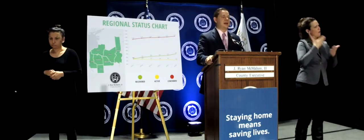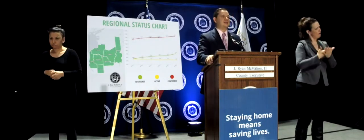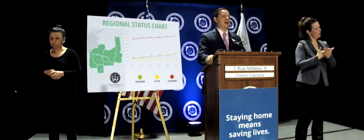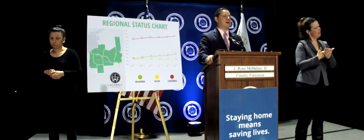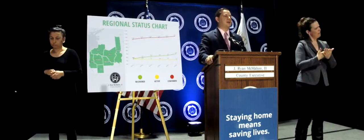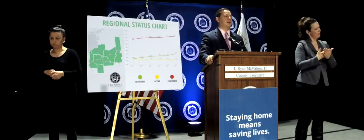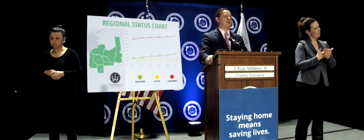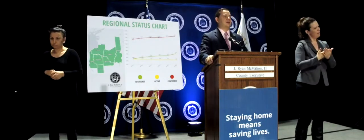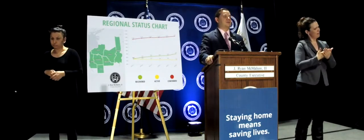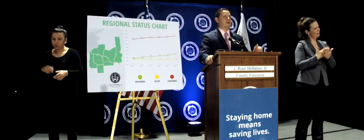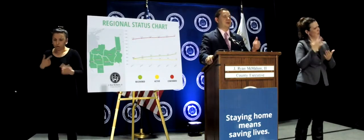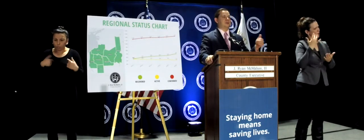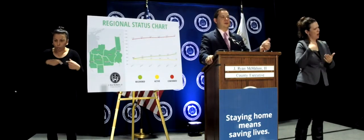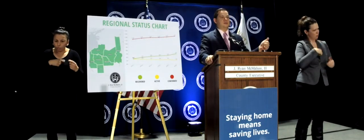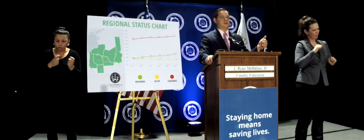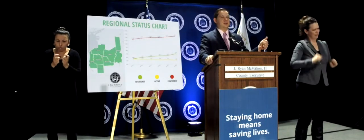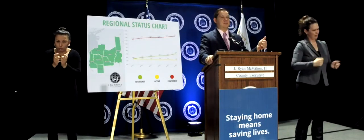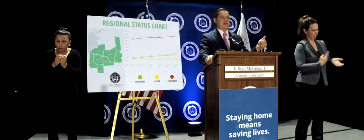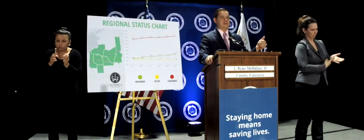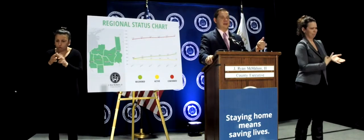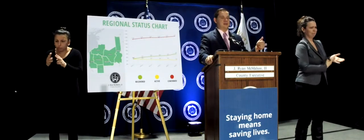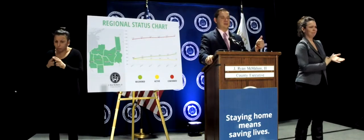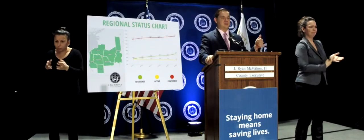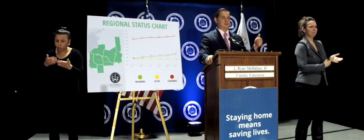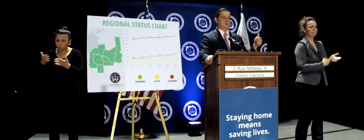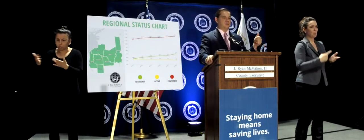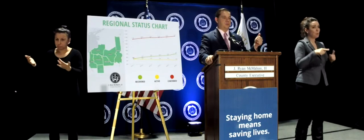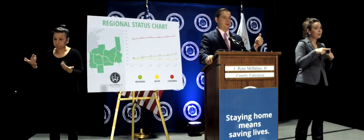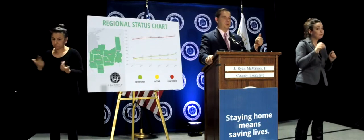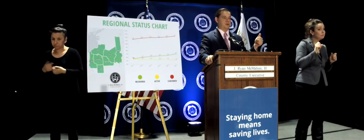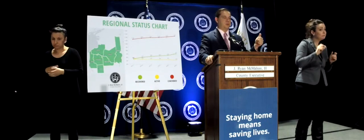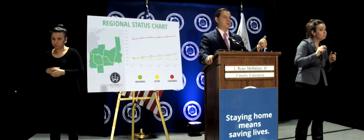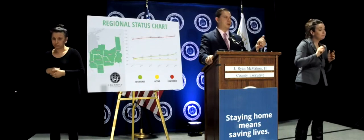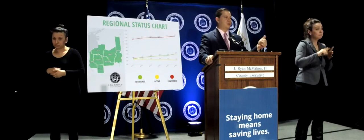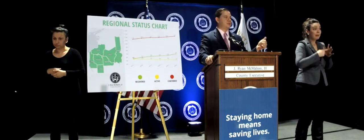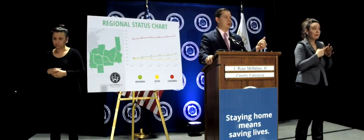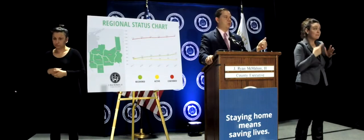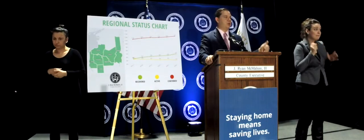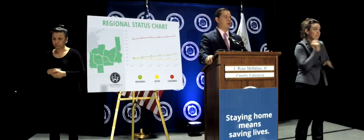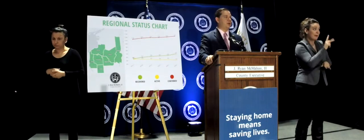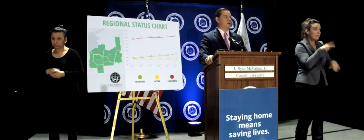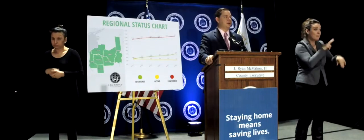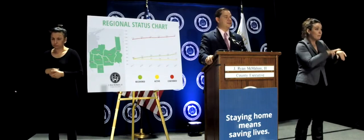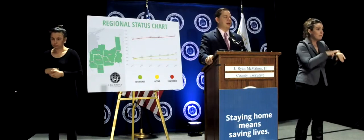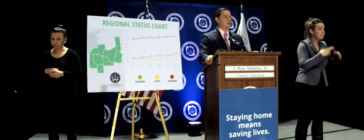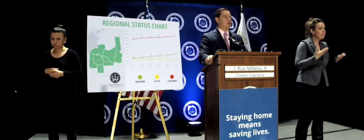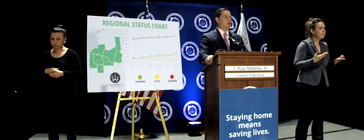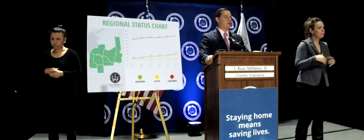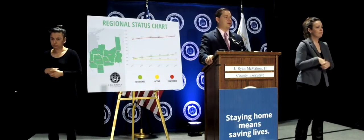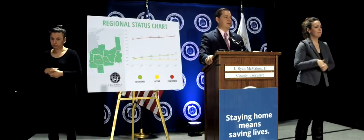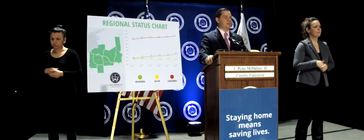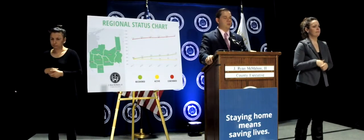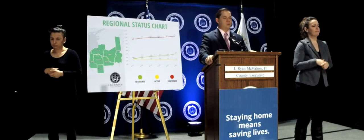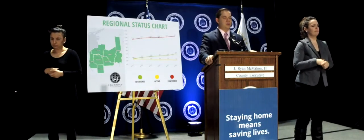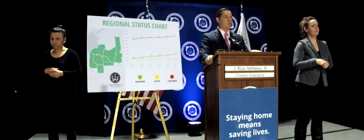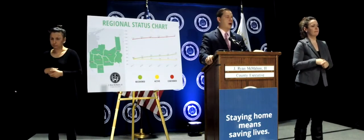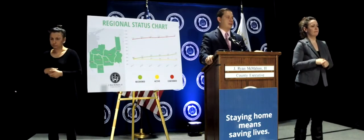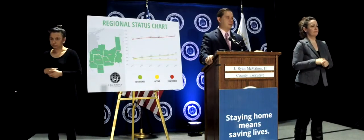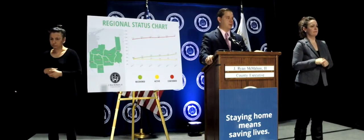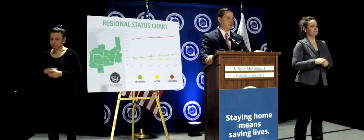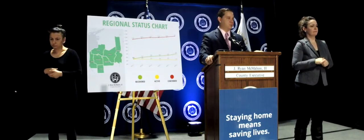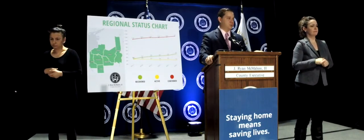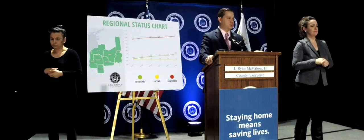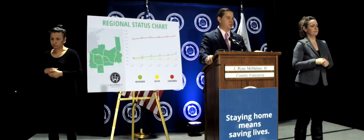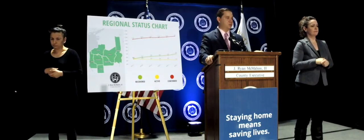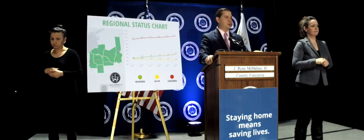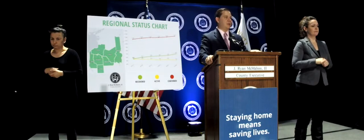So it's not that if you're of the same mindset as, from a libertarian standpoint, it's not like we don't want